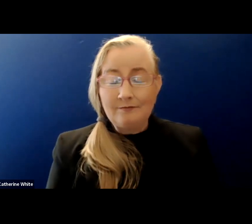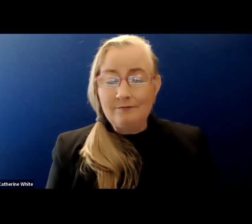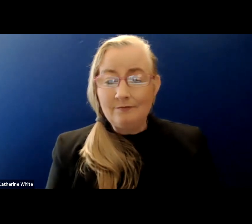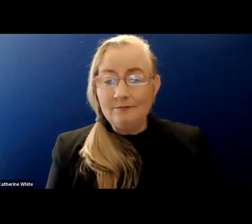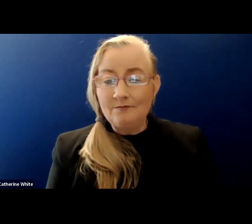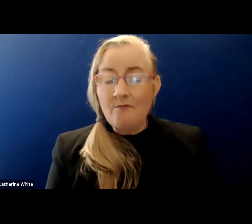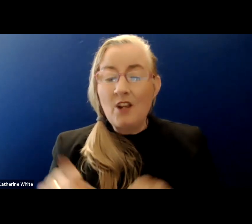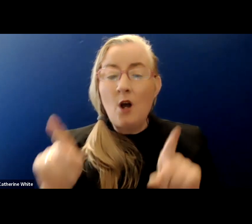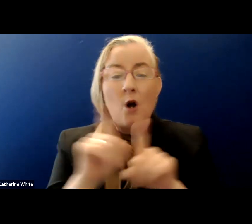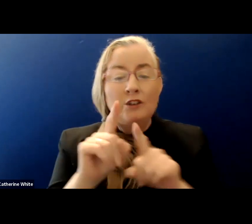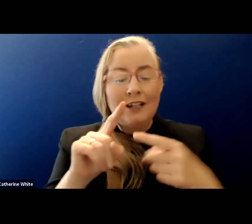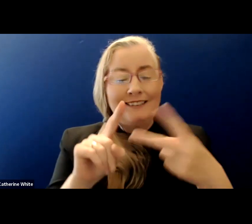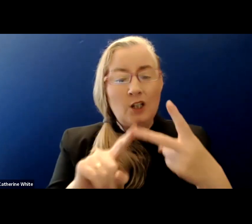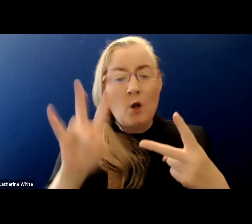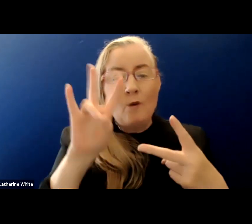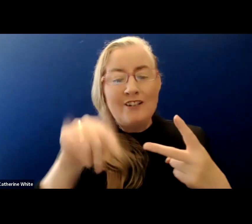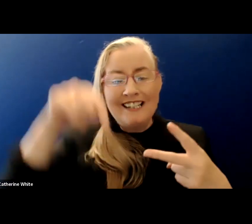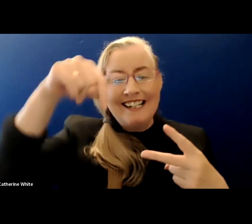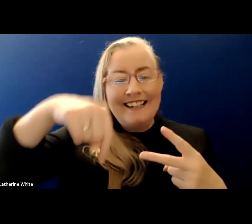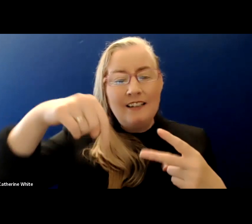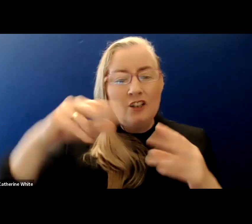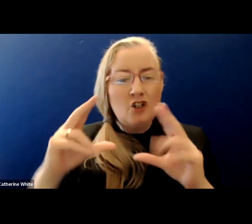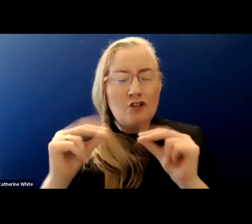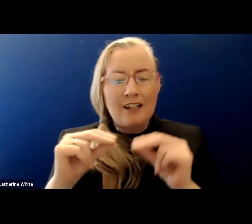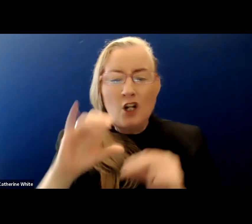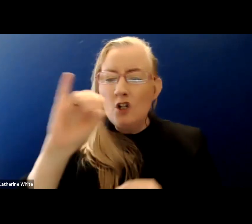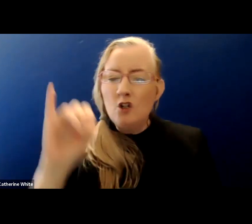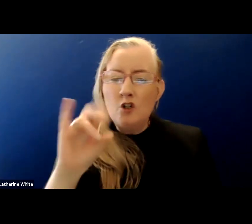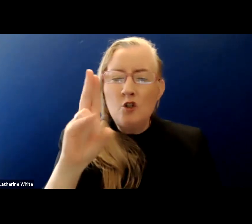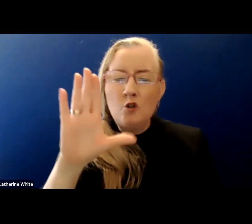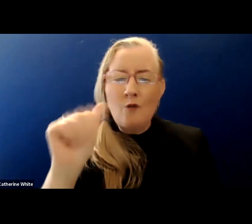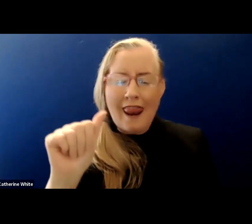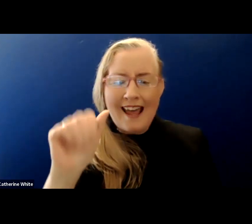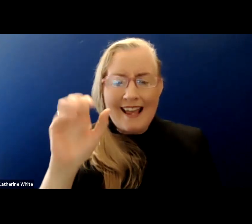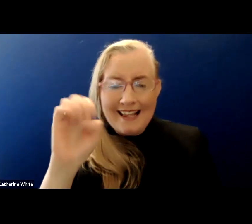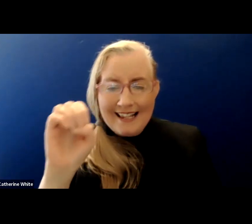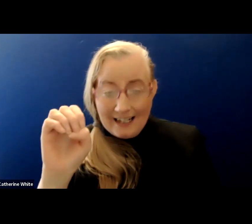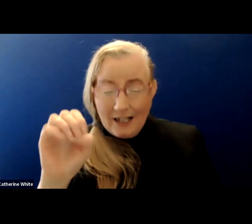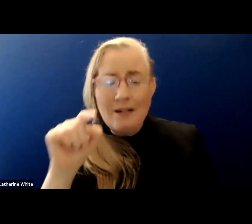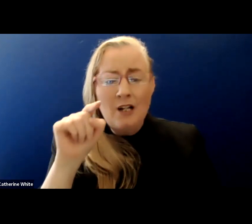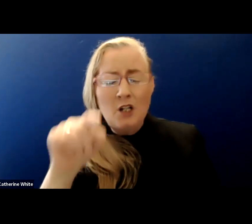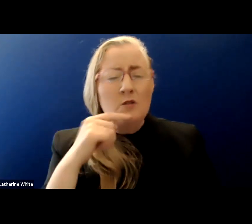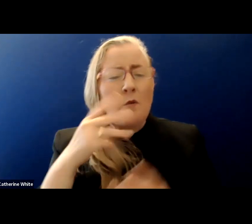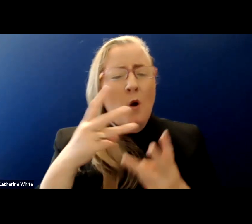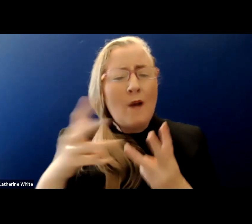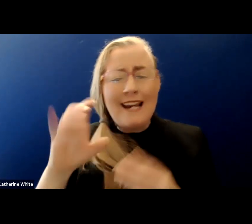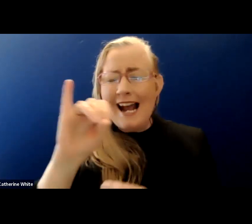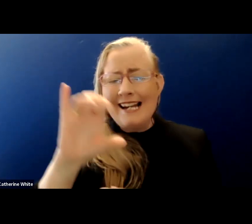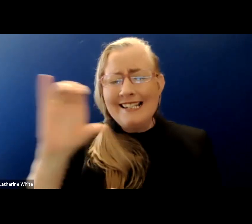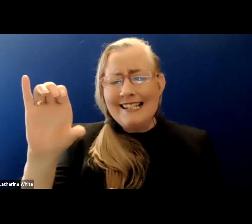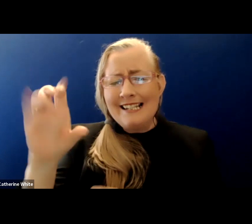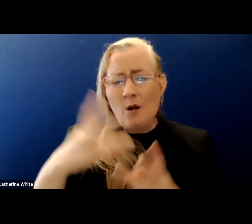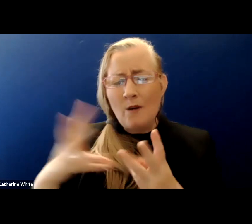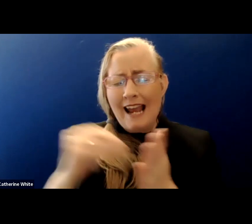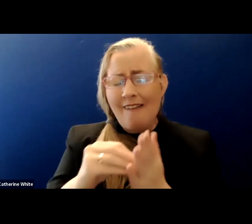We also have a question in the chat, which I'll read out, which is from Julia E. It says, questions, when do you think the ICC will have its